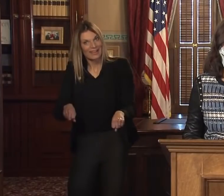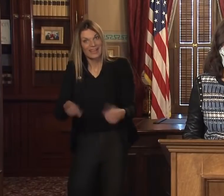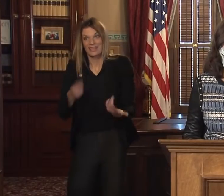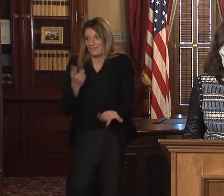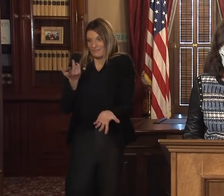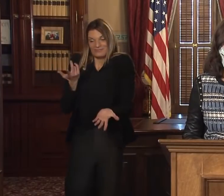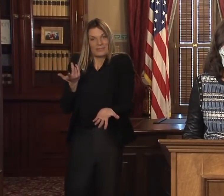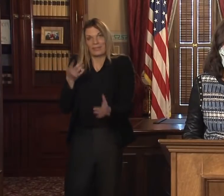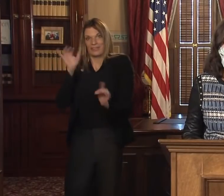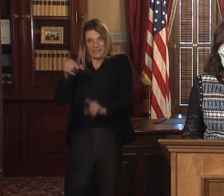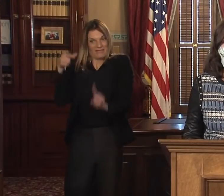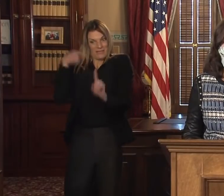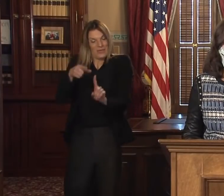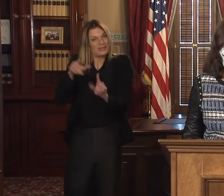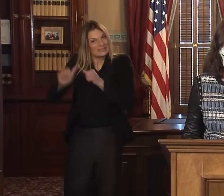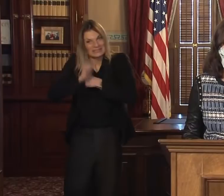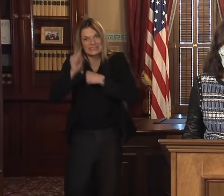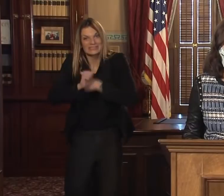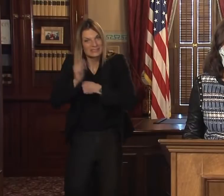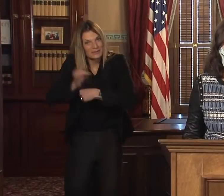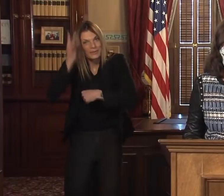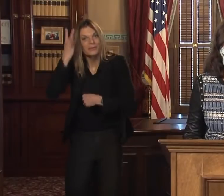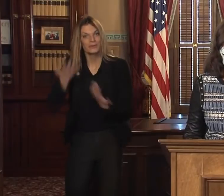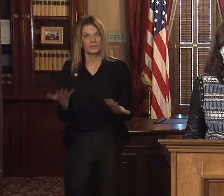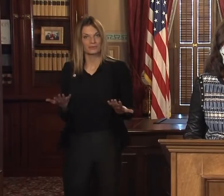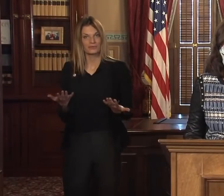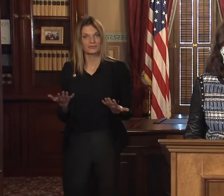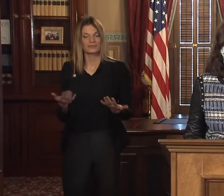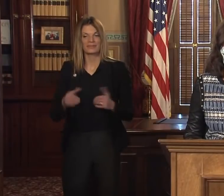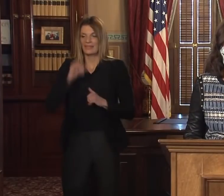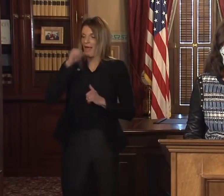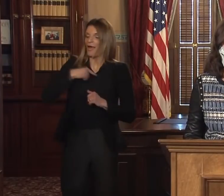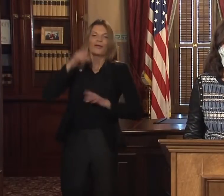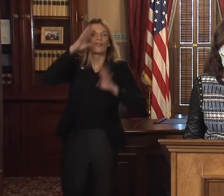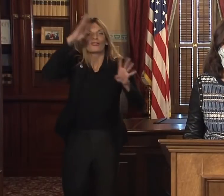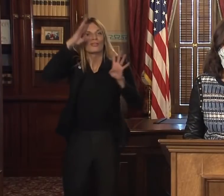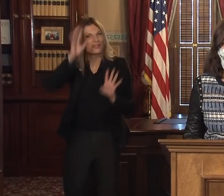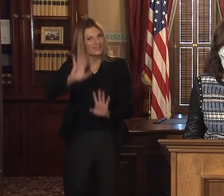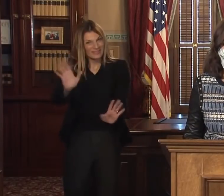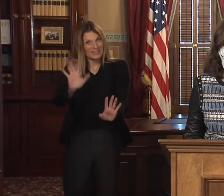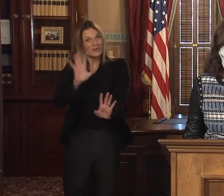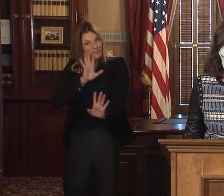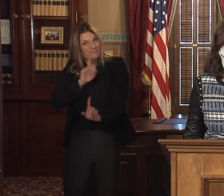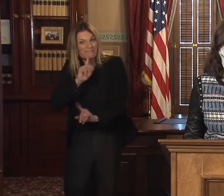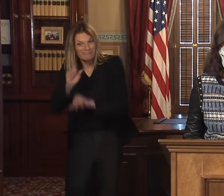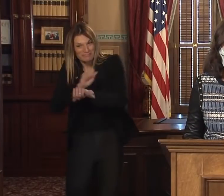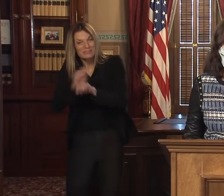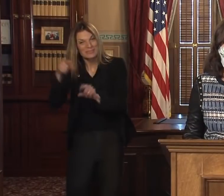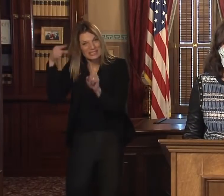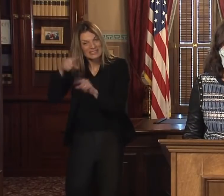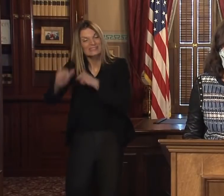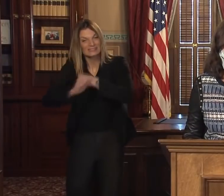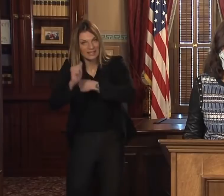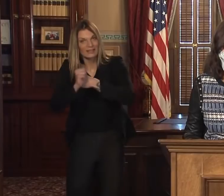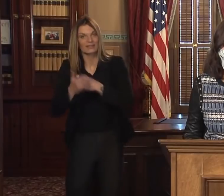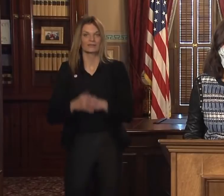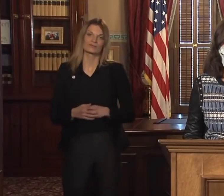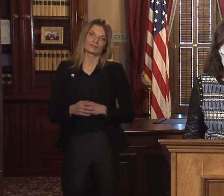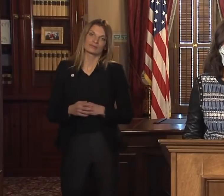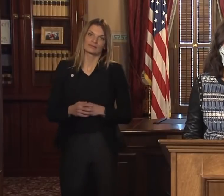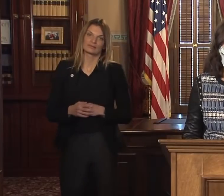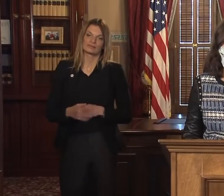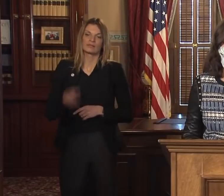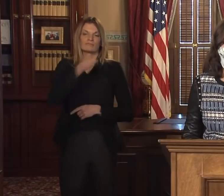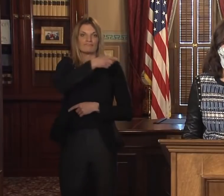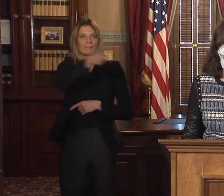facts of this virus. So an order isn't going to change whether or not you're conducting yourself that way. It's going to be an